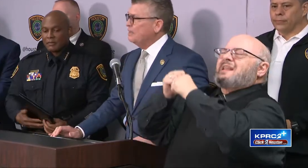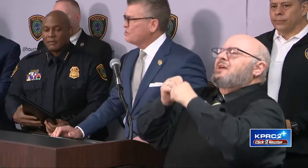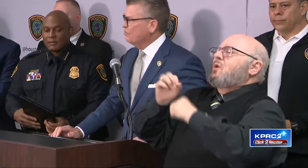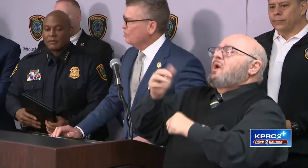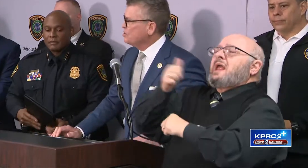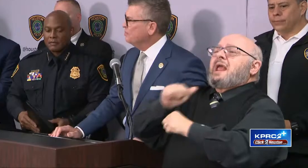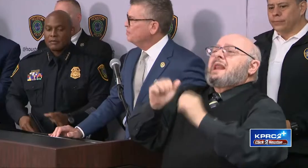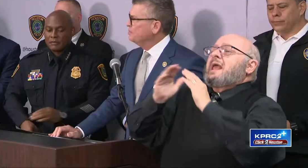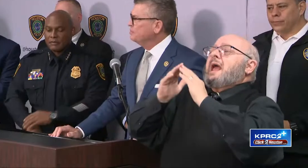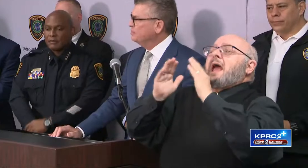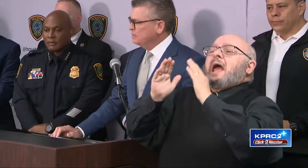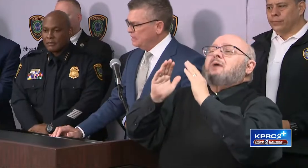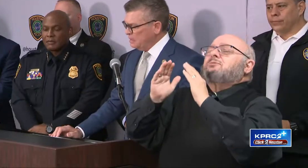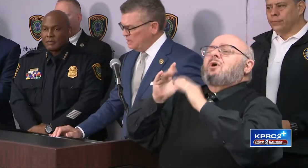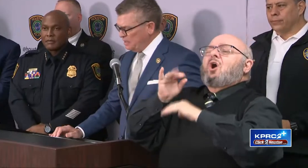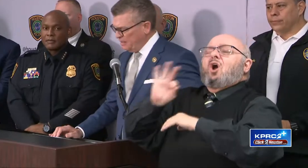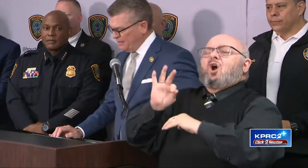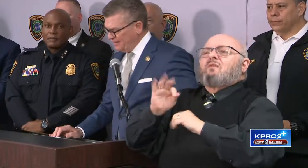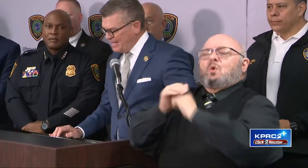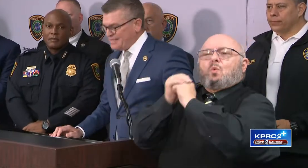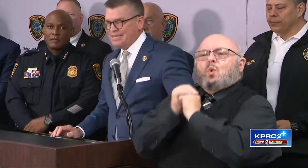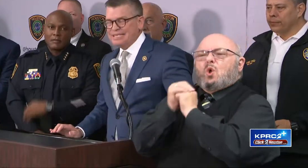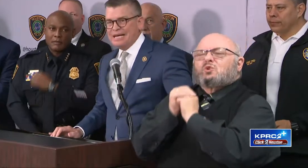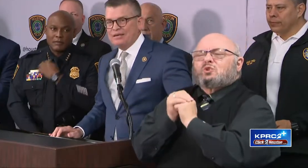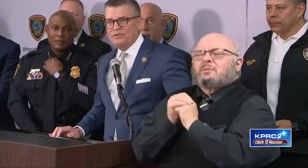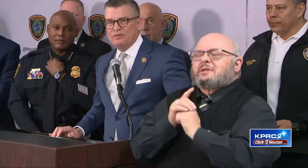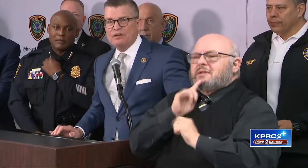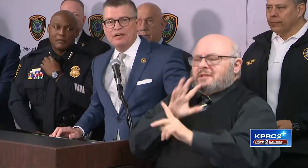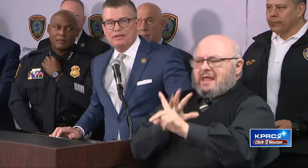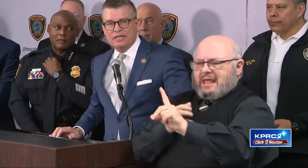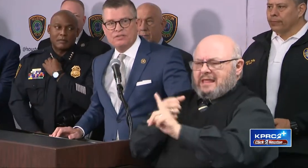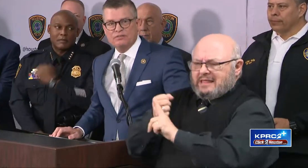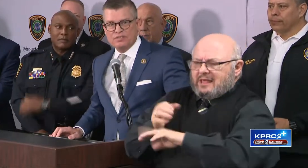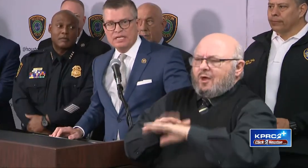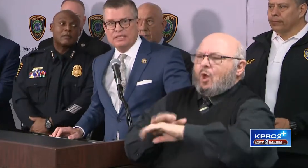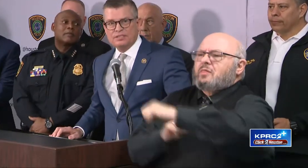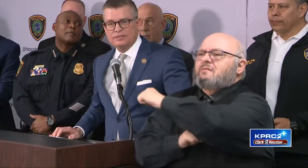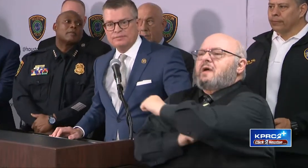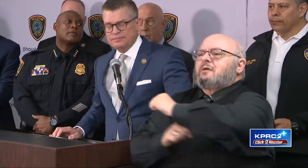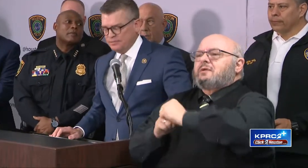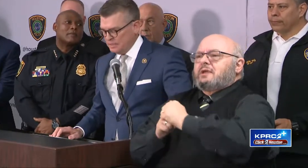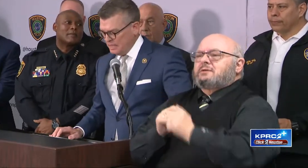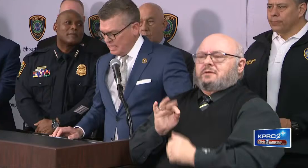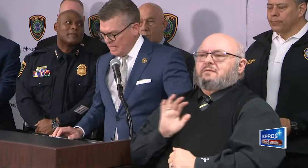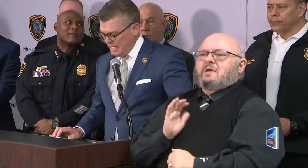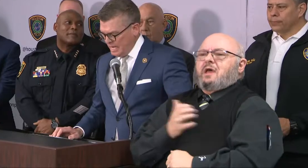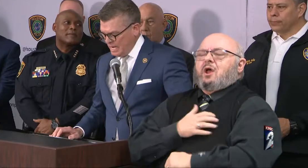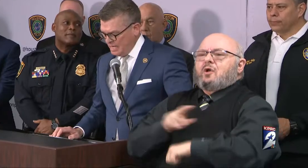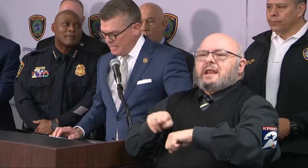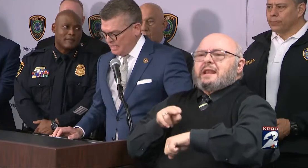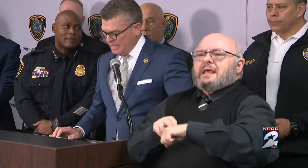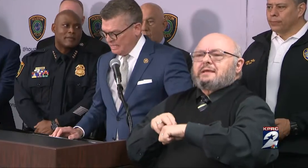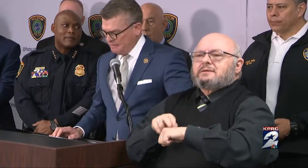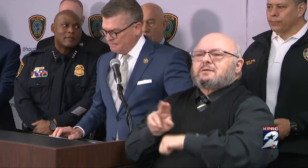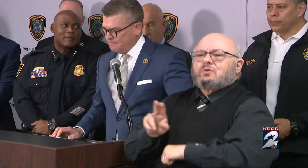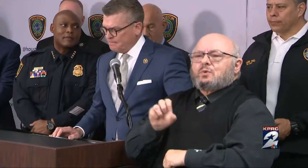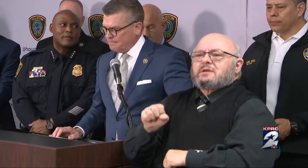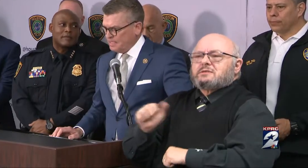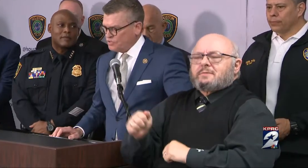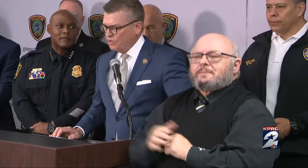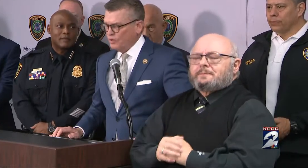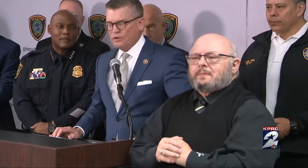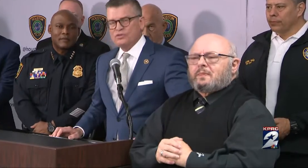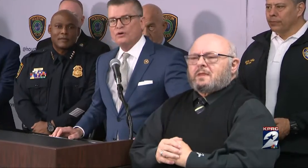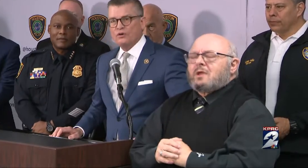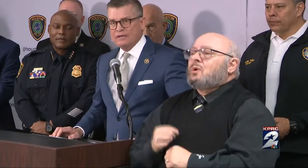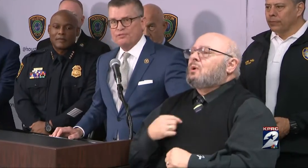any house of worship, that is an attack on the very foundation of this nation. And